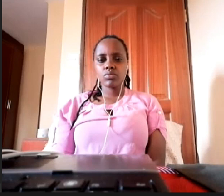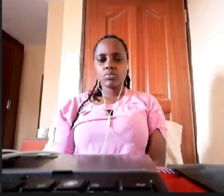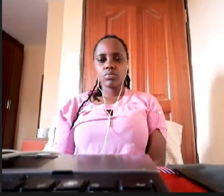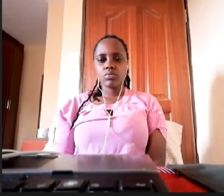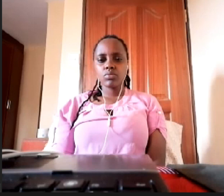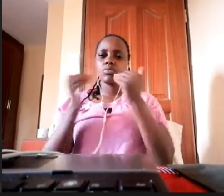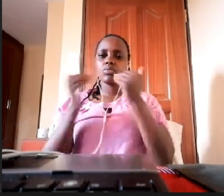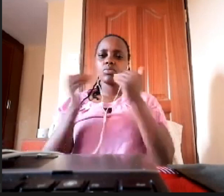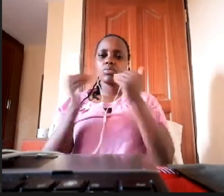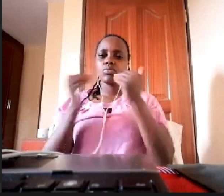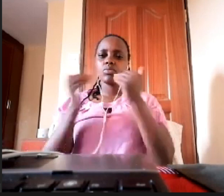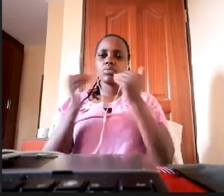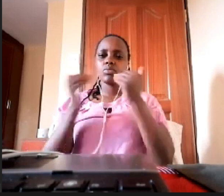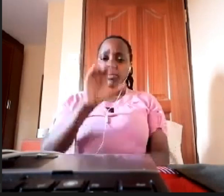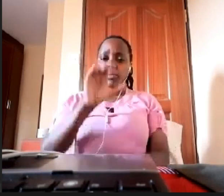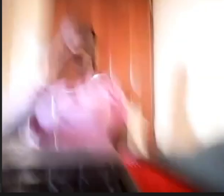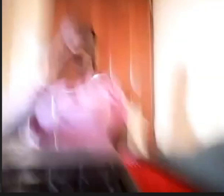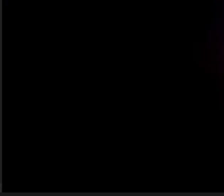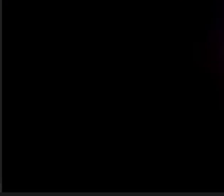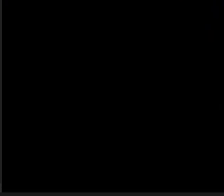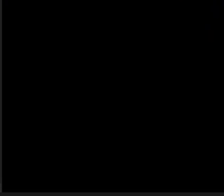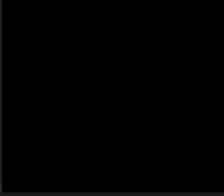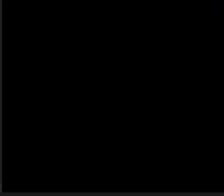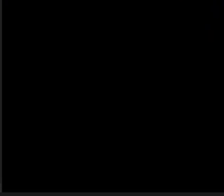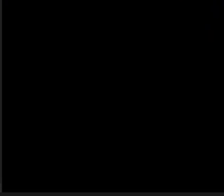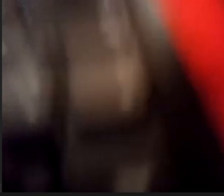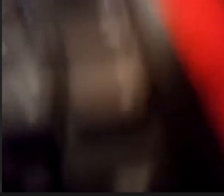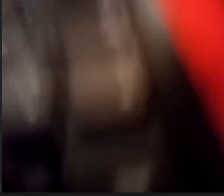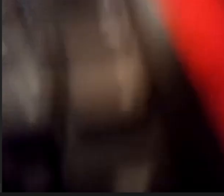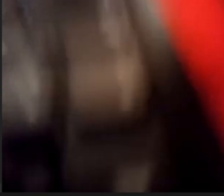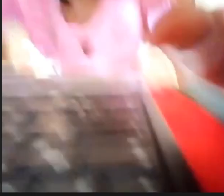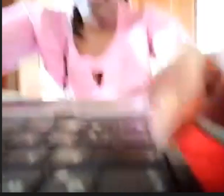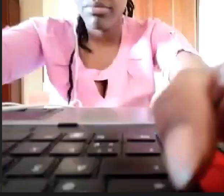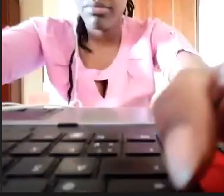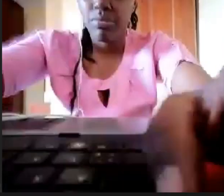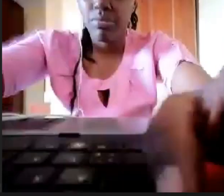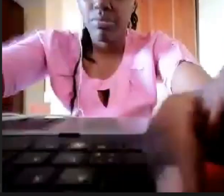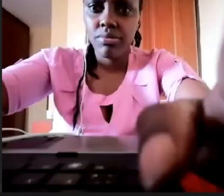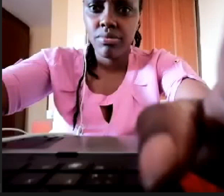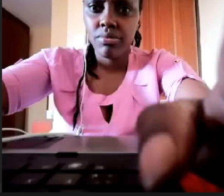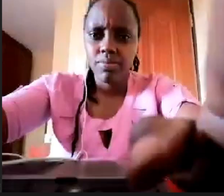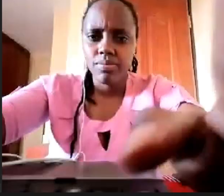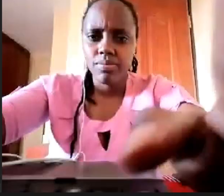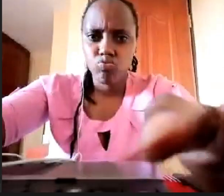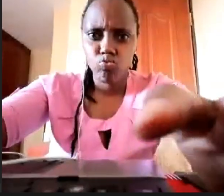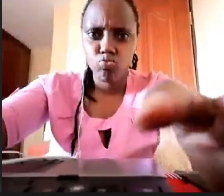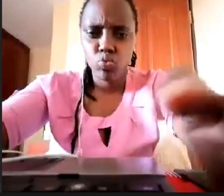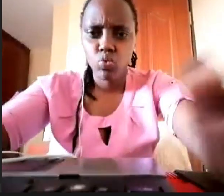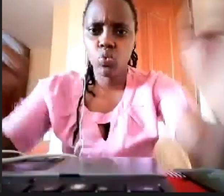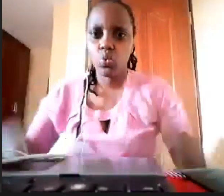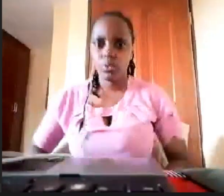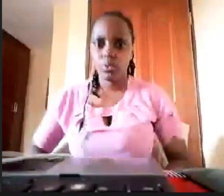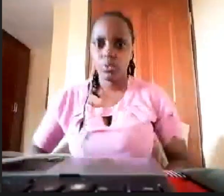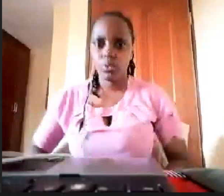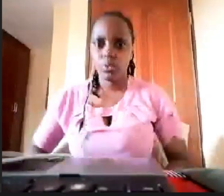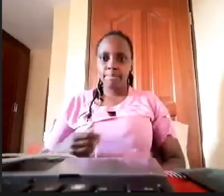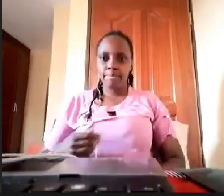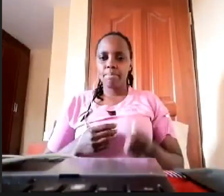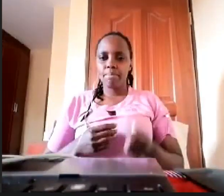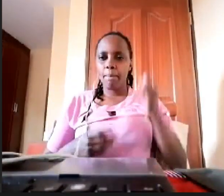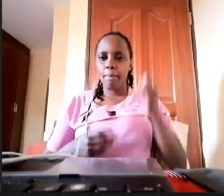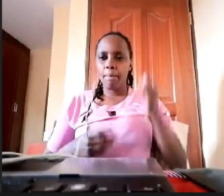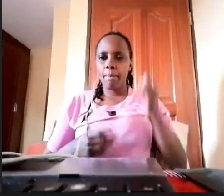Thank you so much, Cleophas, and thank you, colleagues from the region. Let me share my